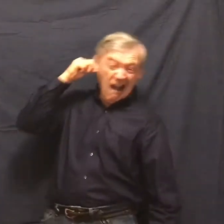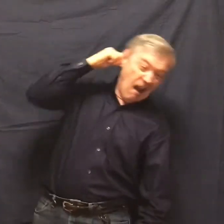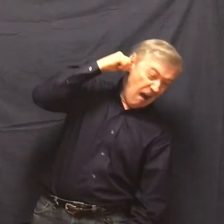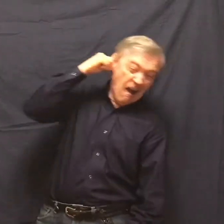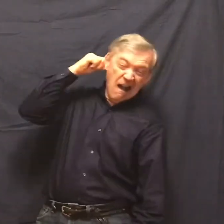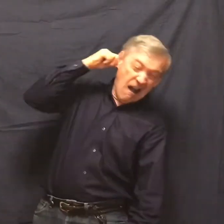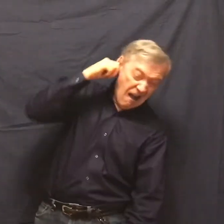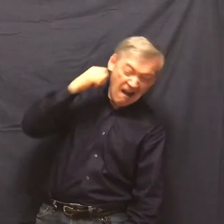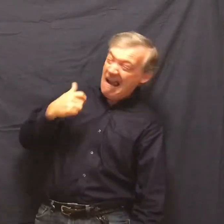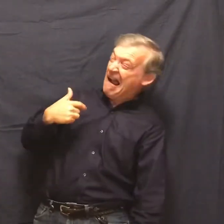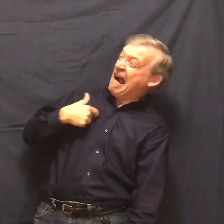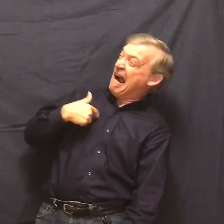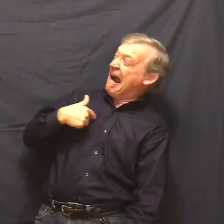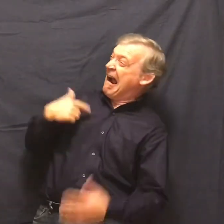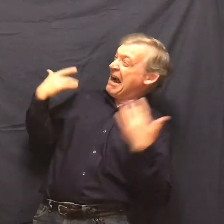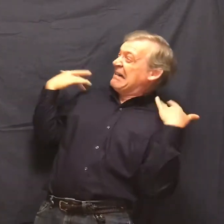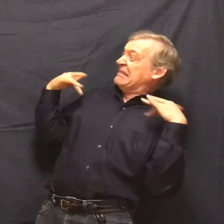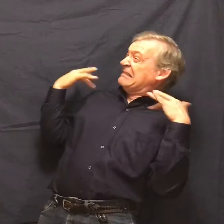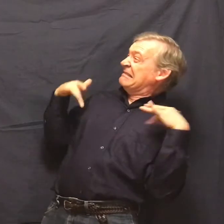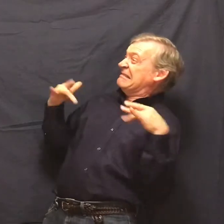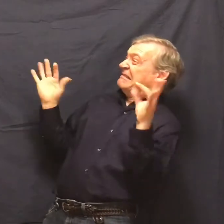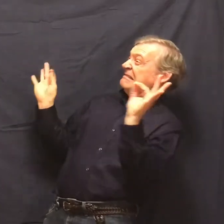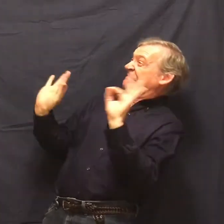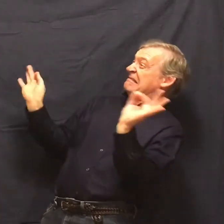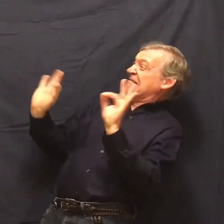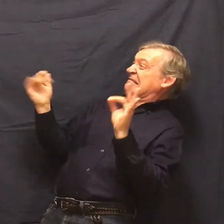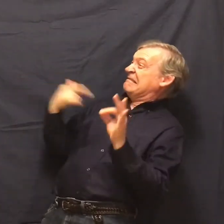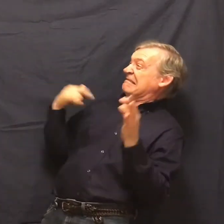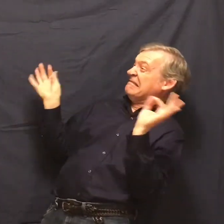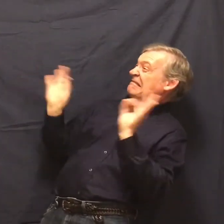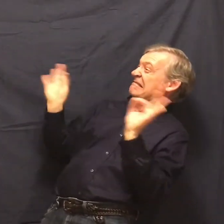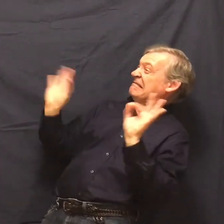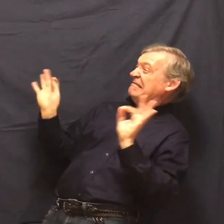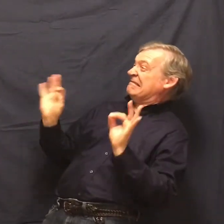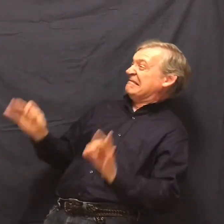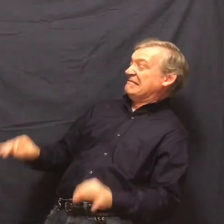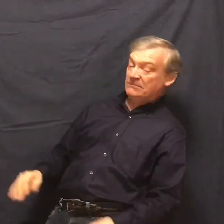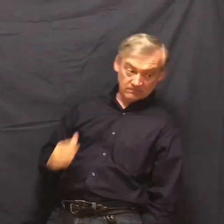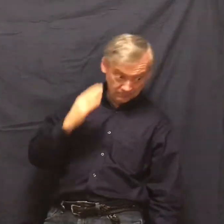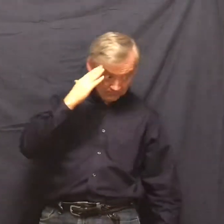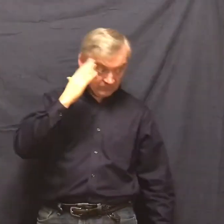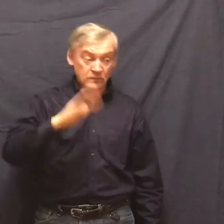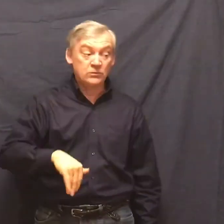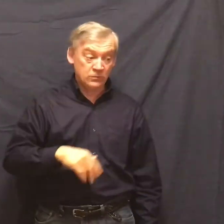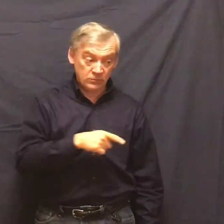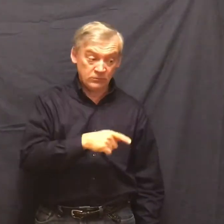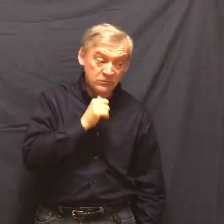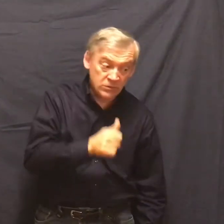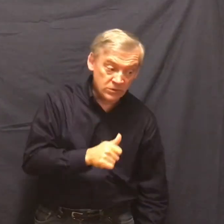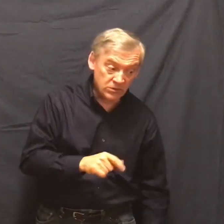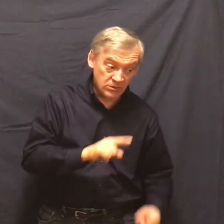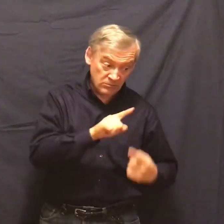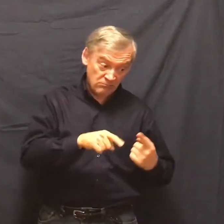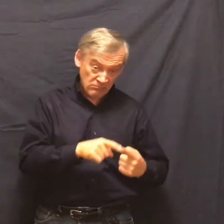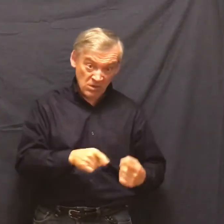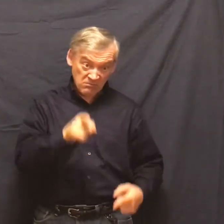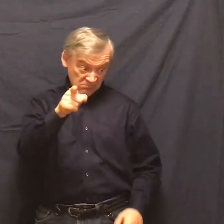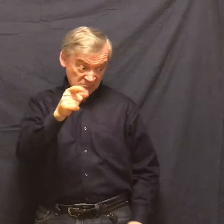I never done nothing, George. No, you never. But when she was standing in the doorway showing her